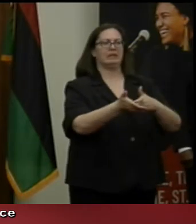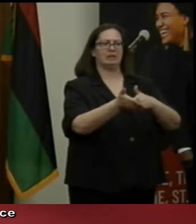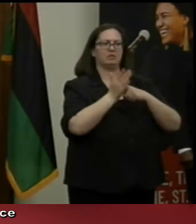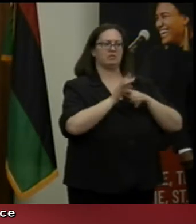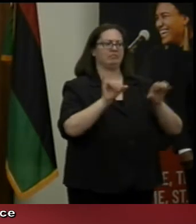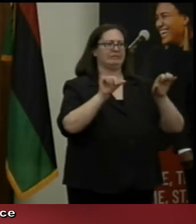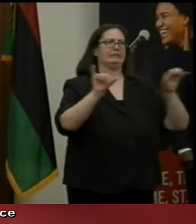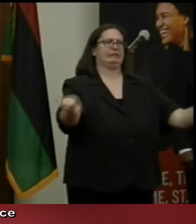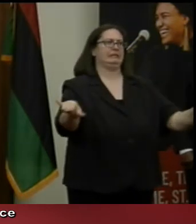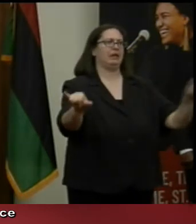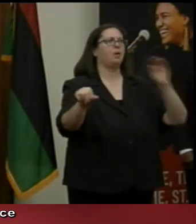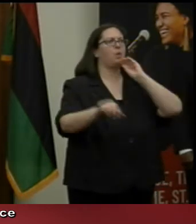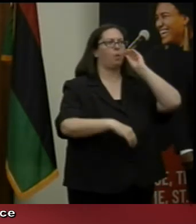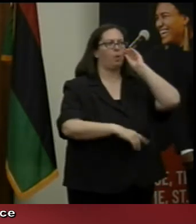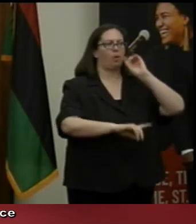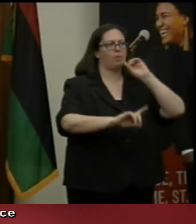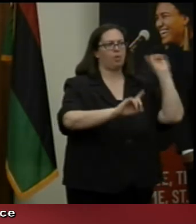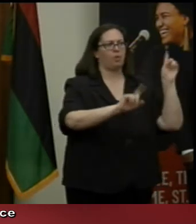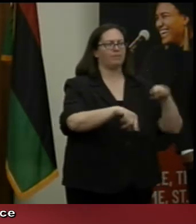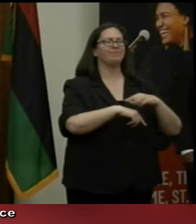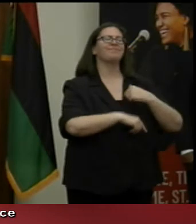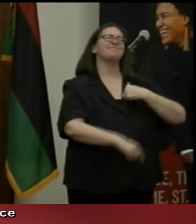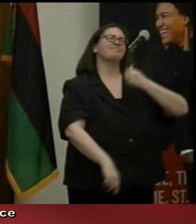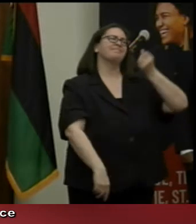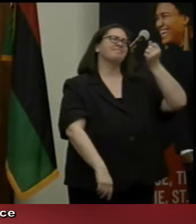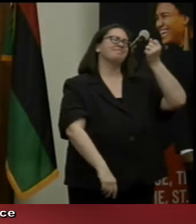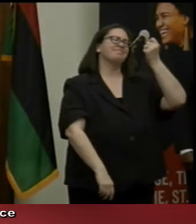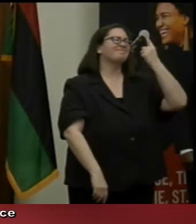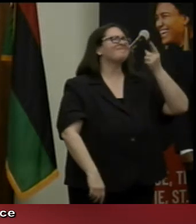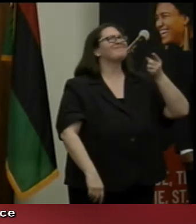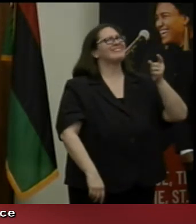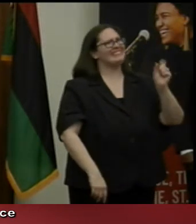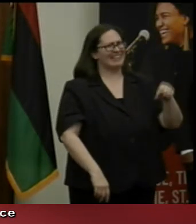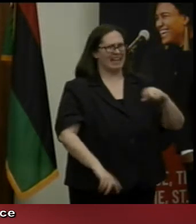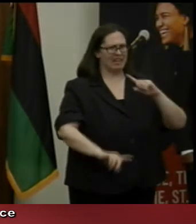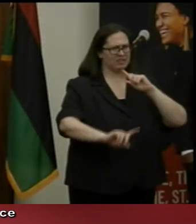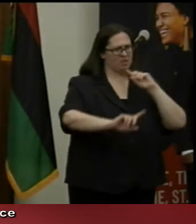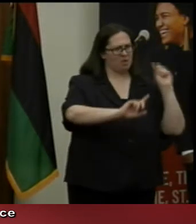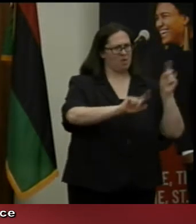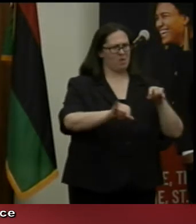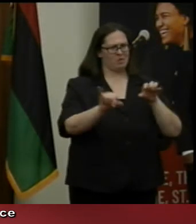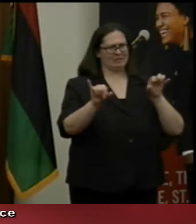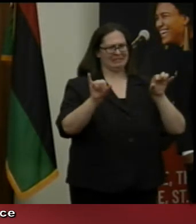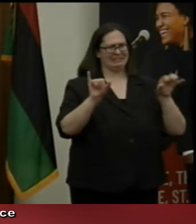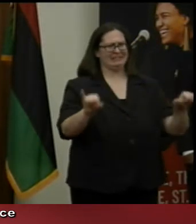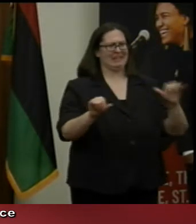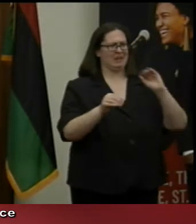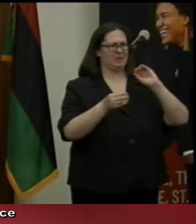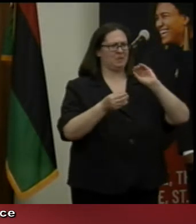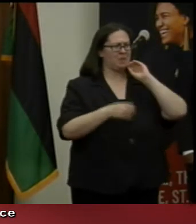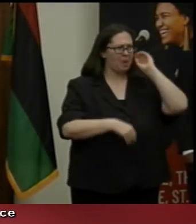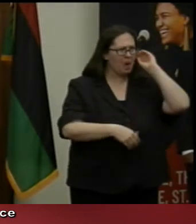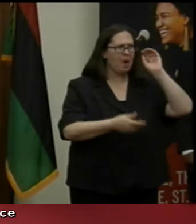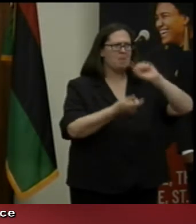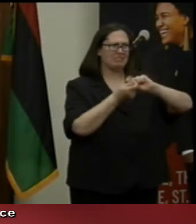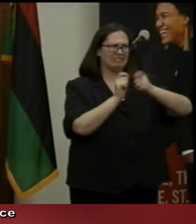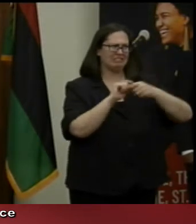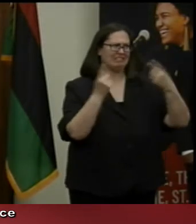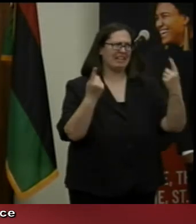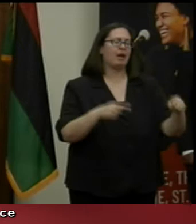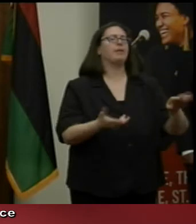that these decisions and orders have been very disruptive for folks, inconvenient for